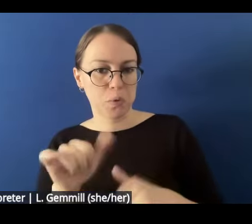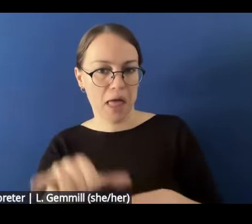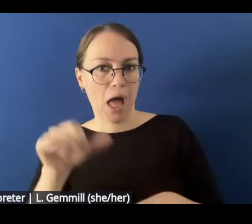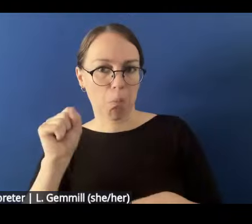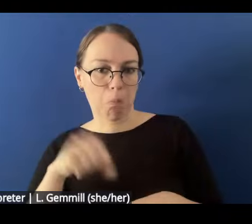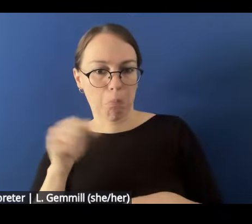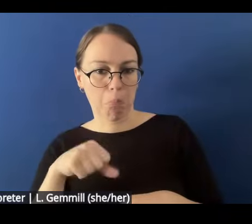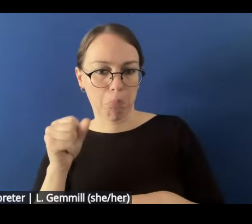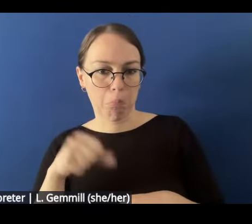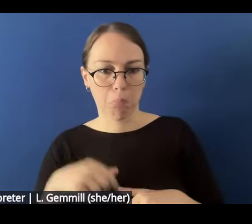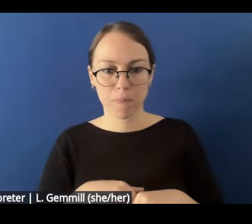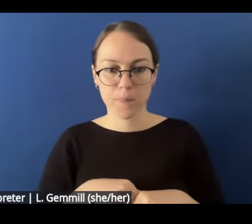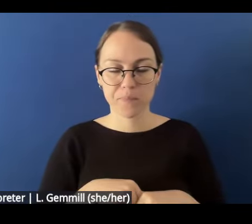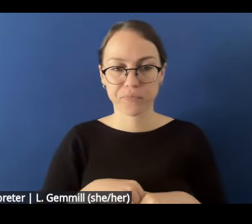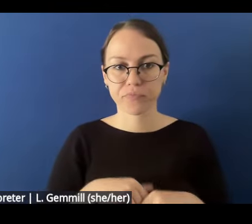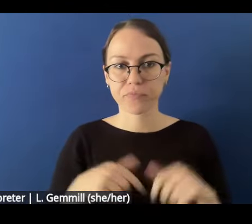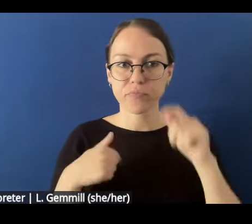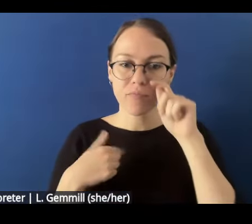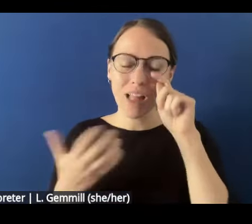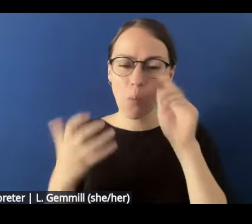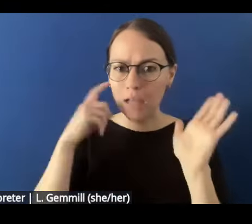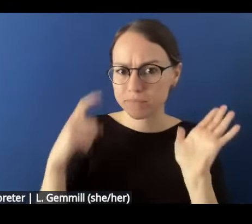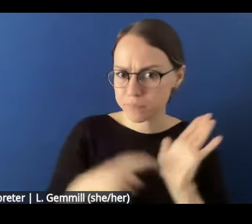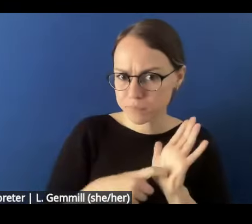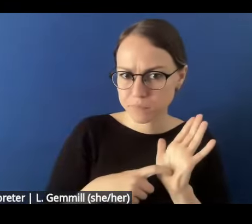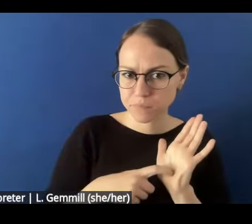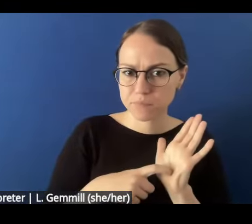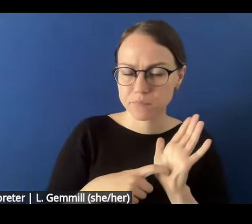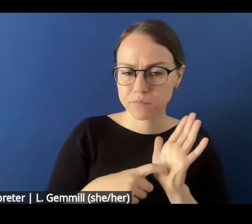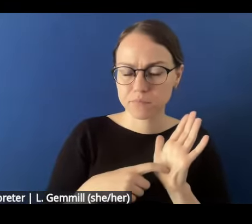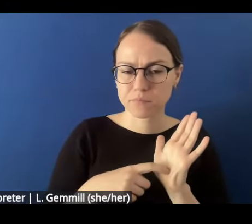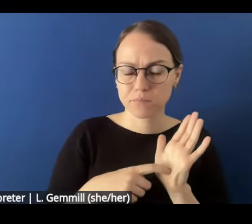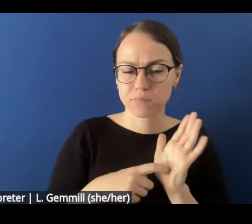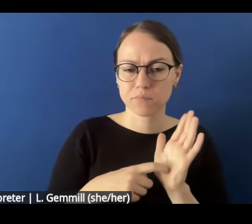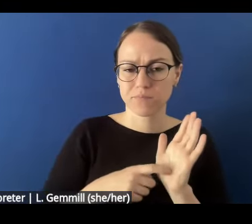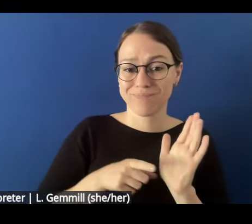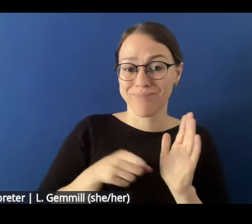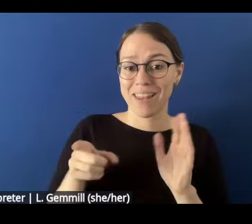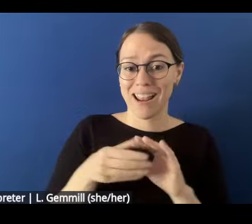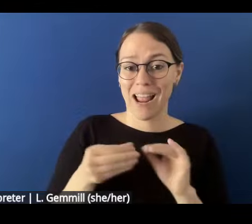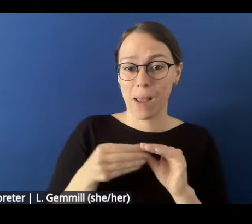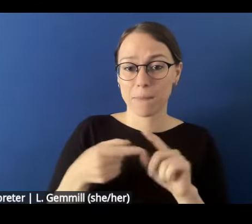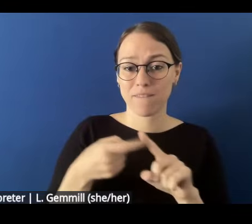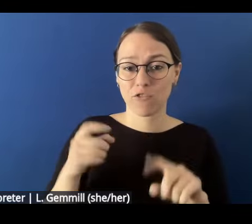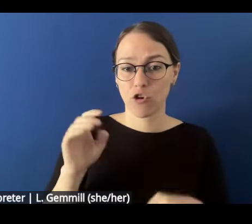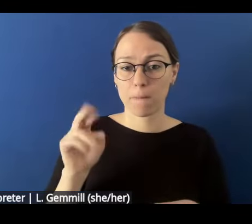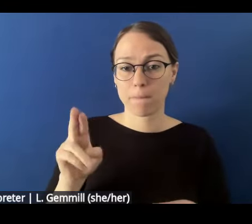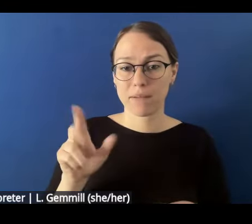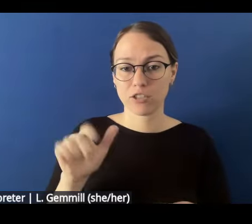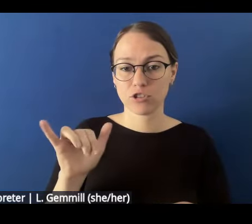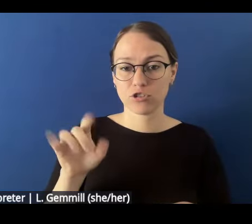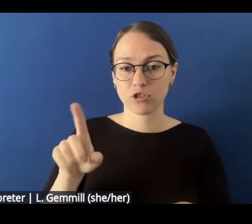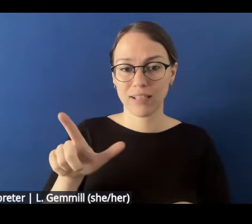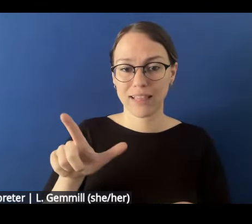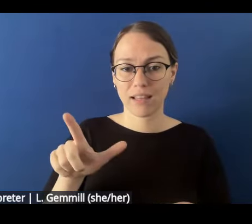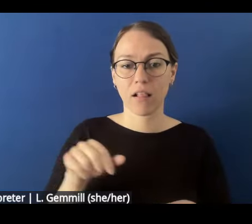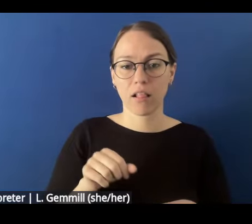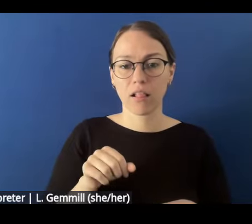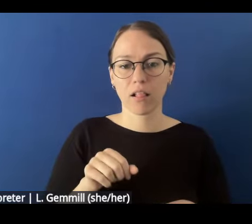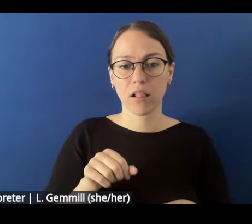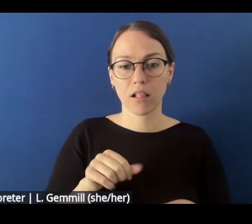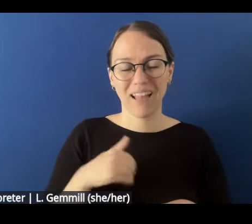something I also want to flag, because I did hear the comments from Mr. Liedl earlier with the other errors. I know there are other individuals that want to talk as